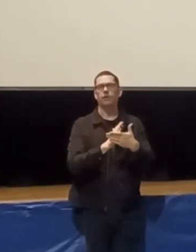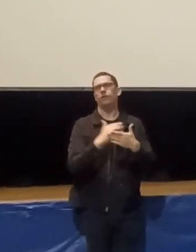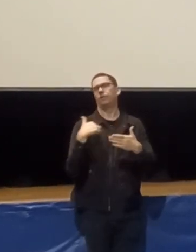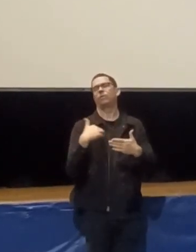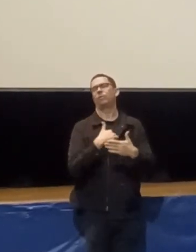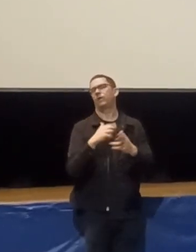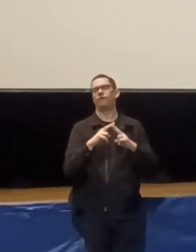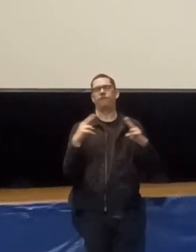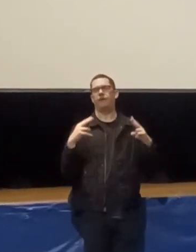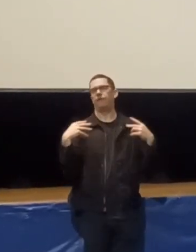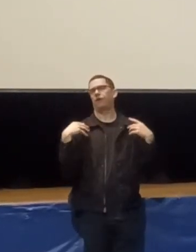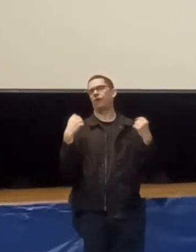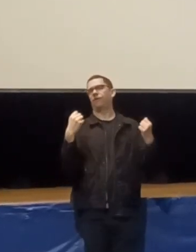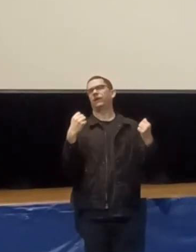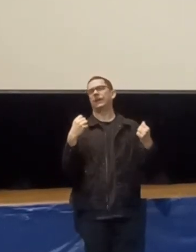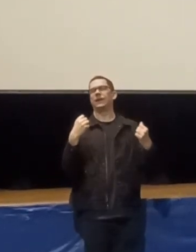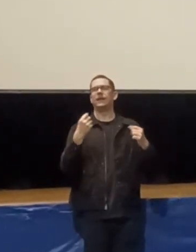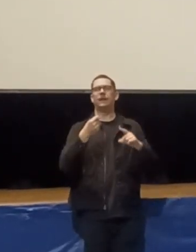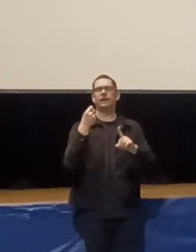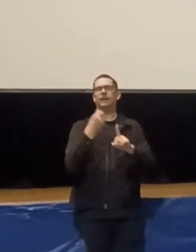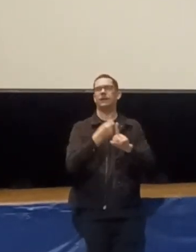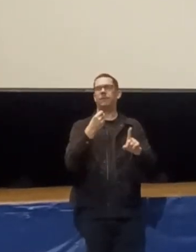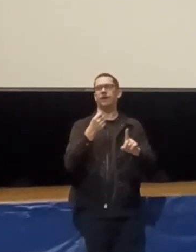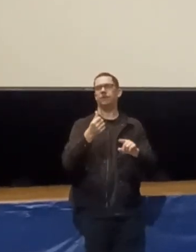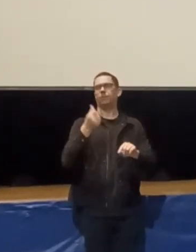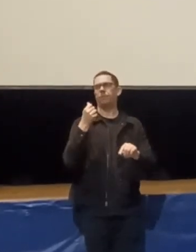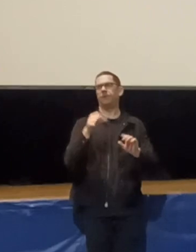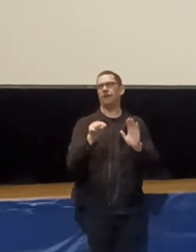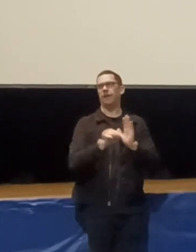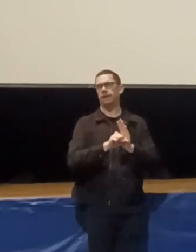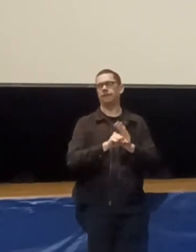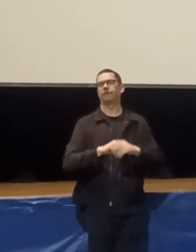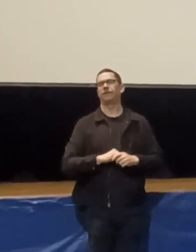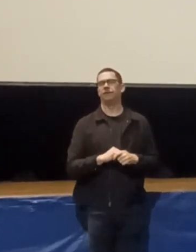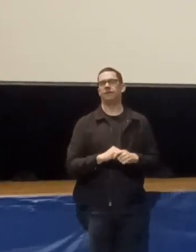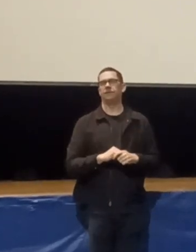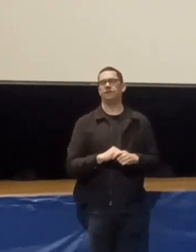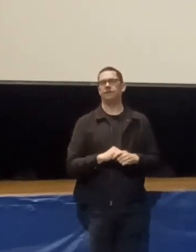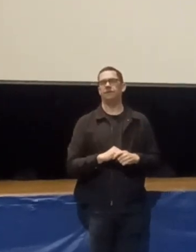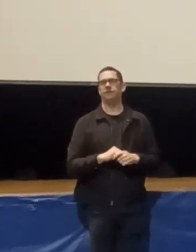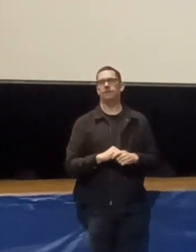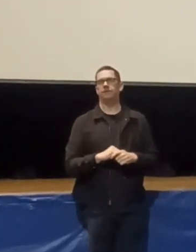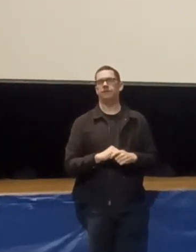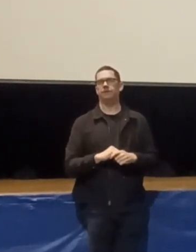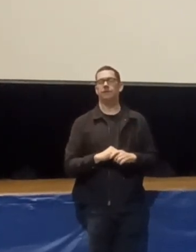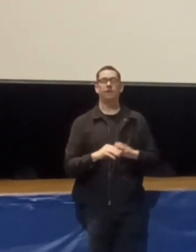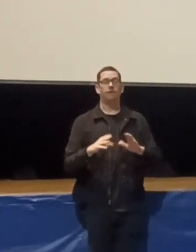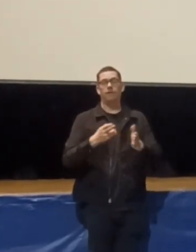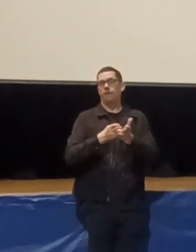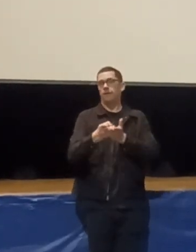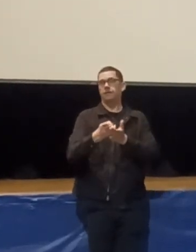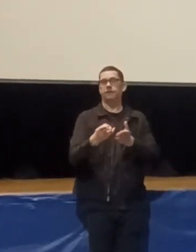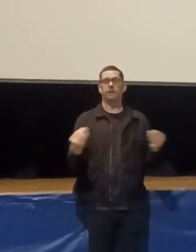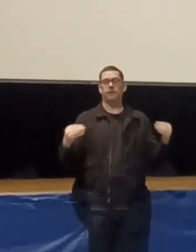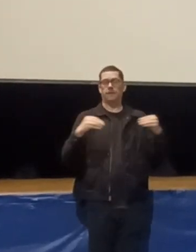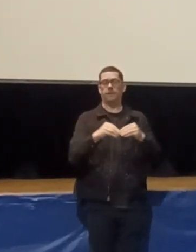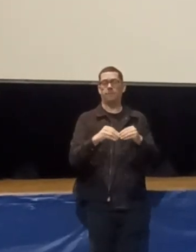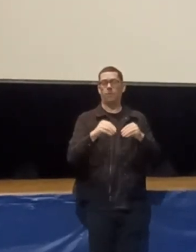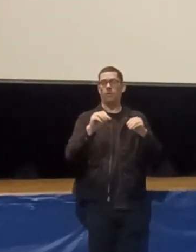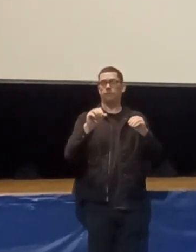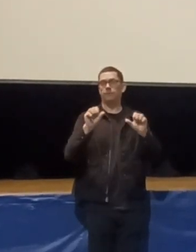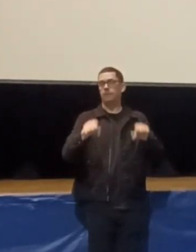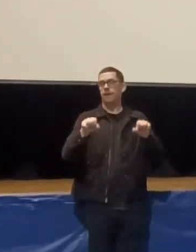confident that the impacts will not be negative. And frankly, the more capacity we have for more